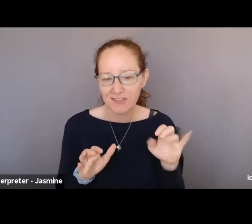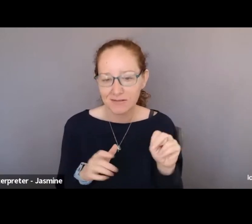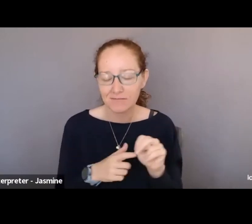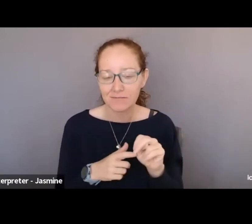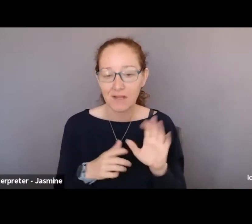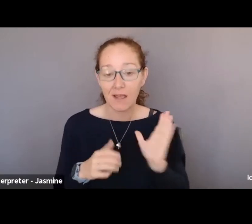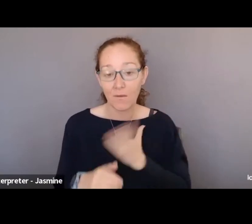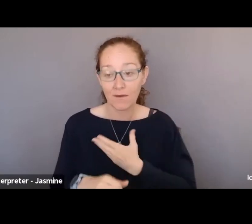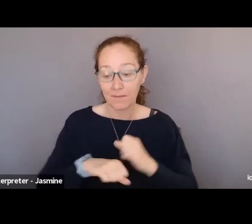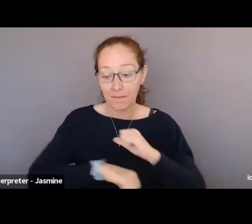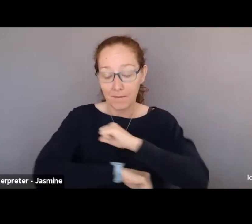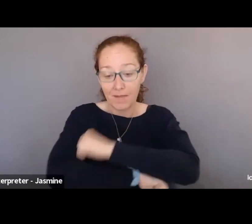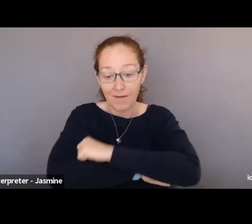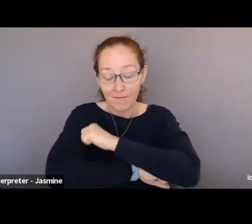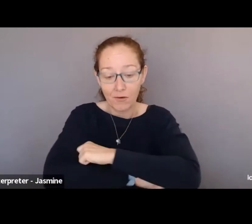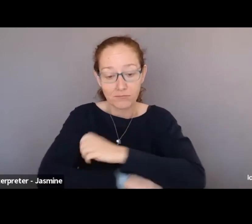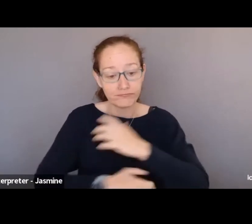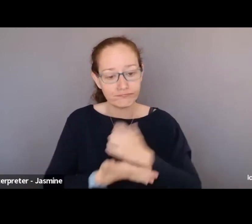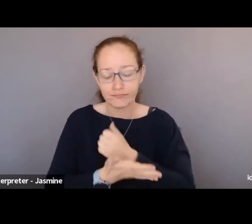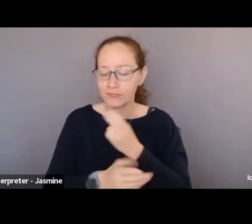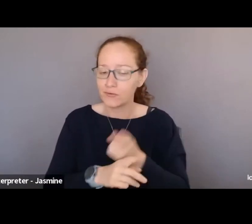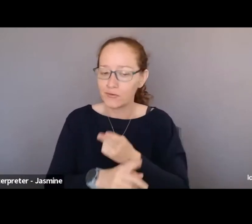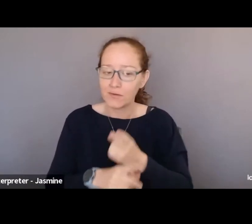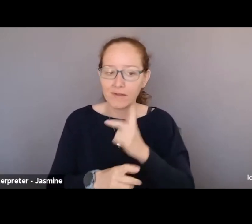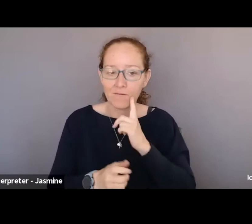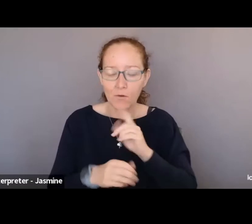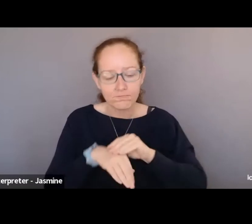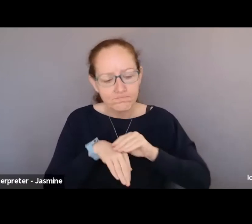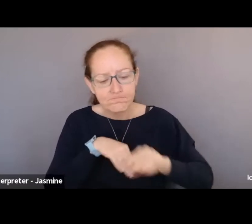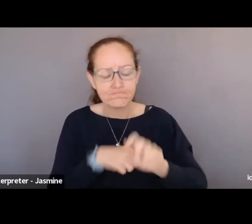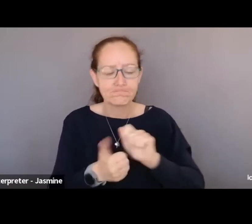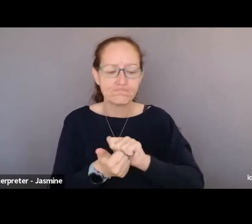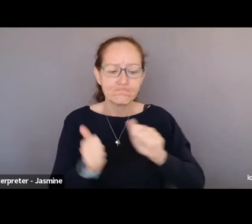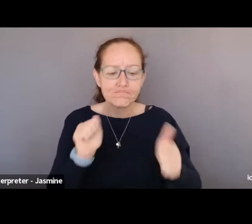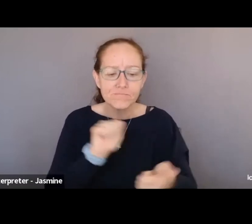as part of FaceToFace 2022.